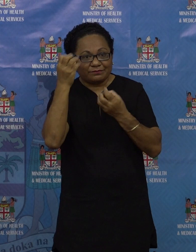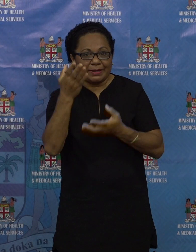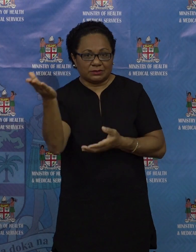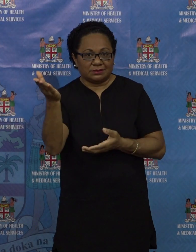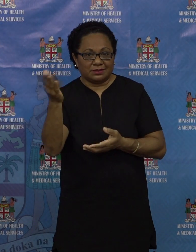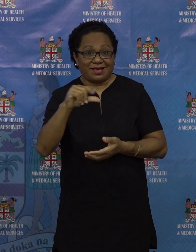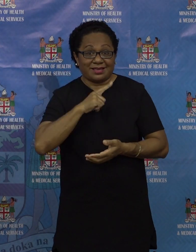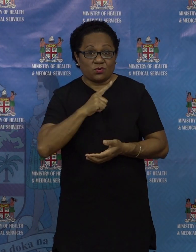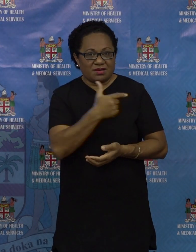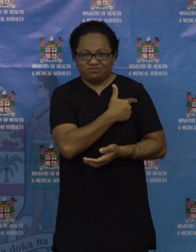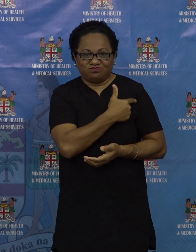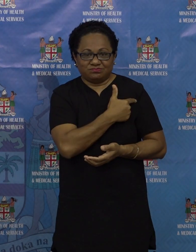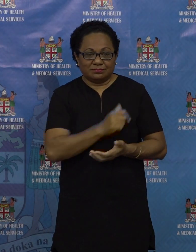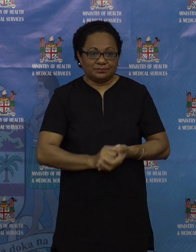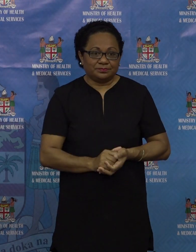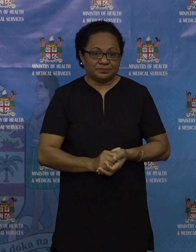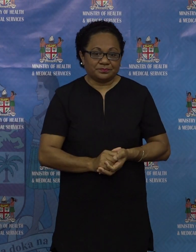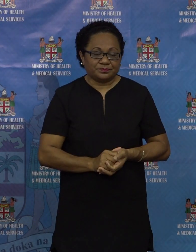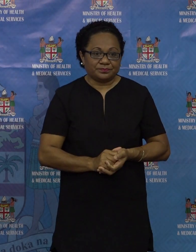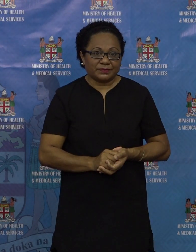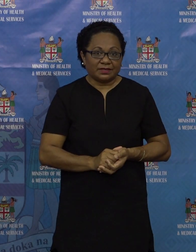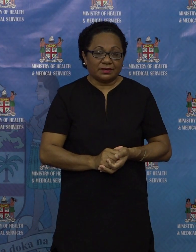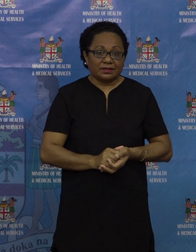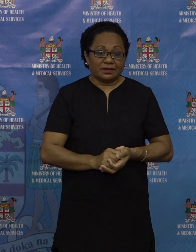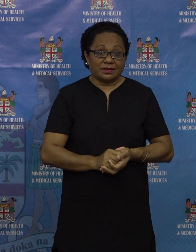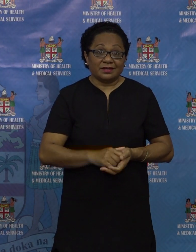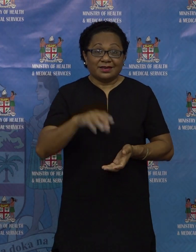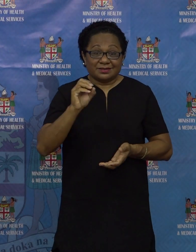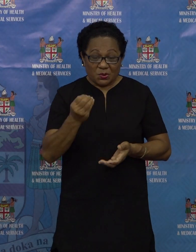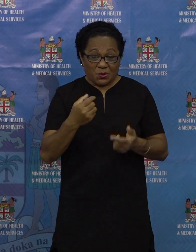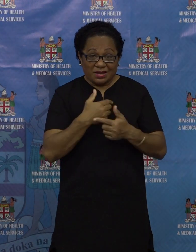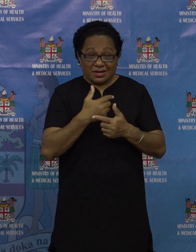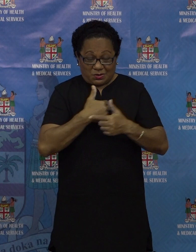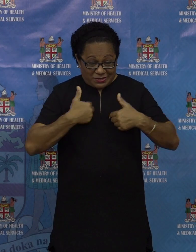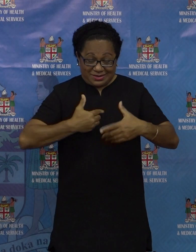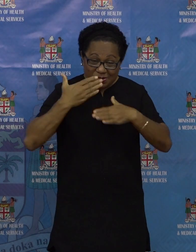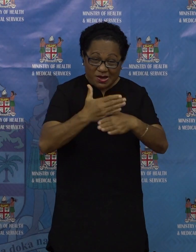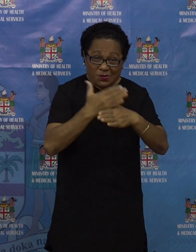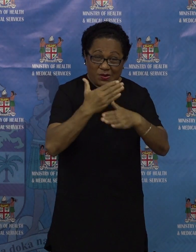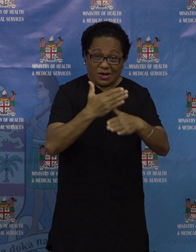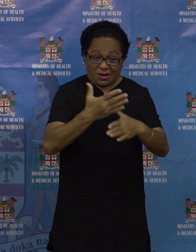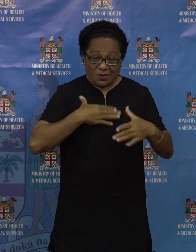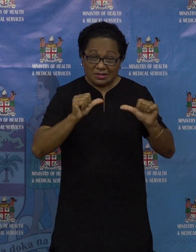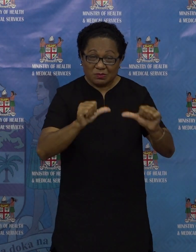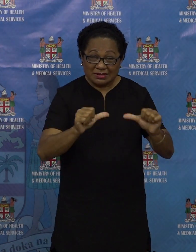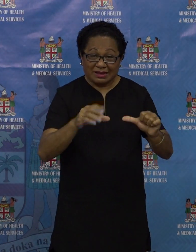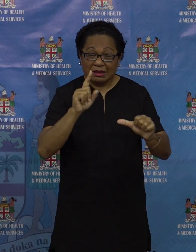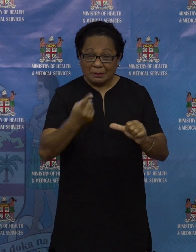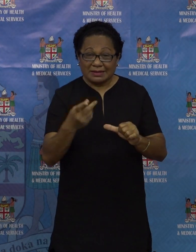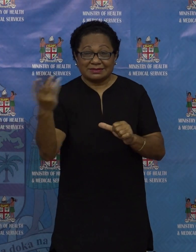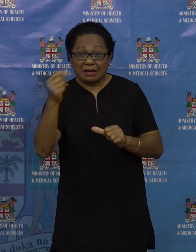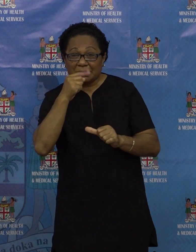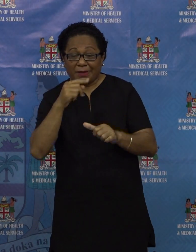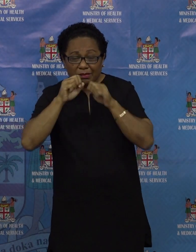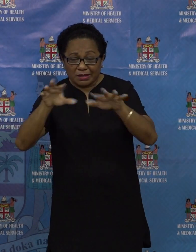facts that are reported correctly, threatening the efforts of our teams in trying to provide the best protection possible for our